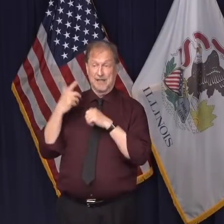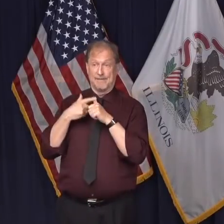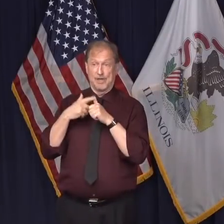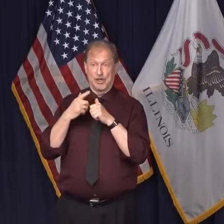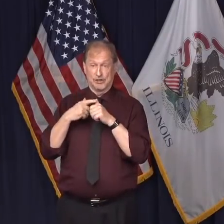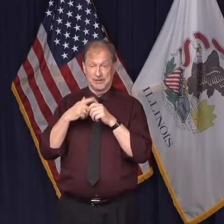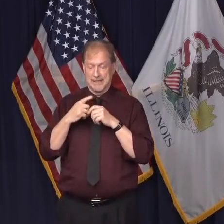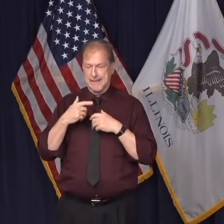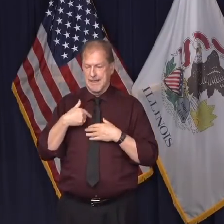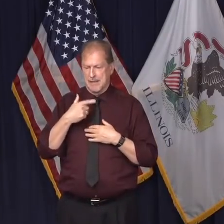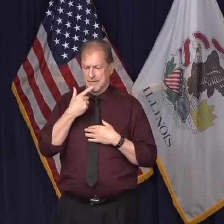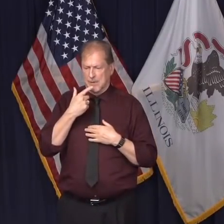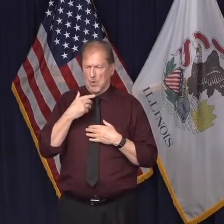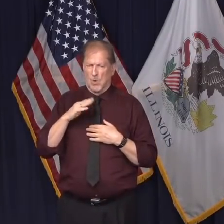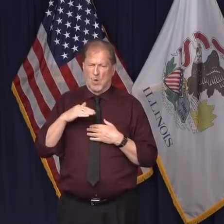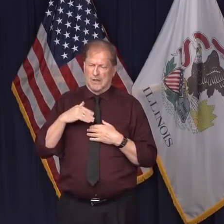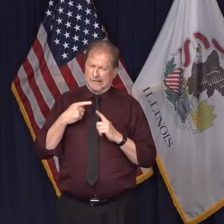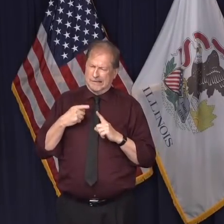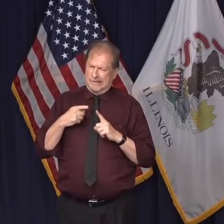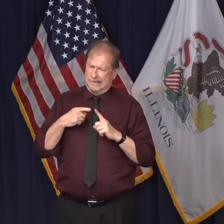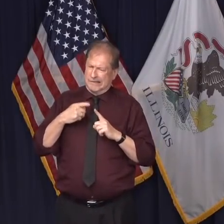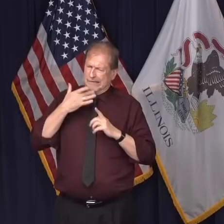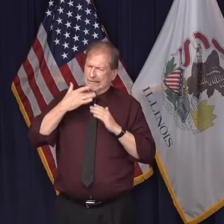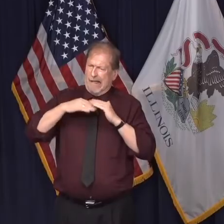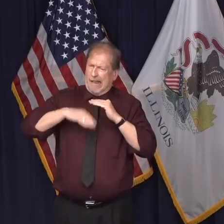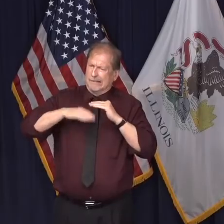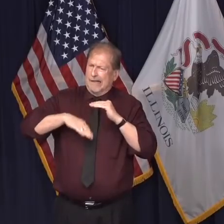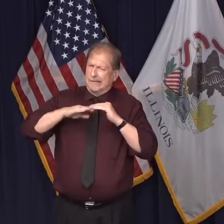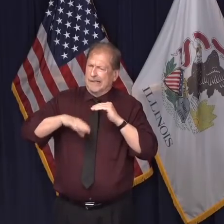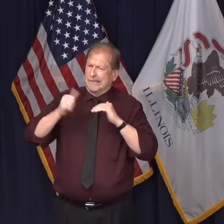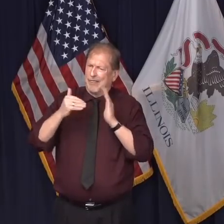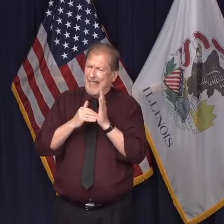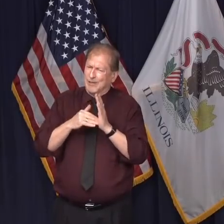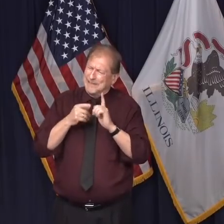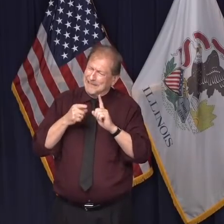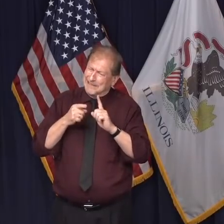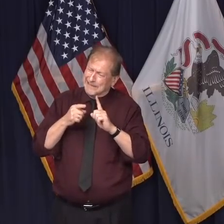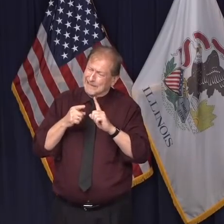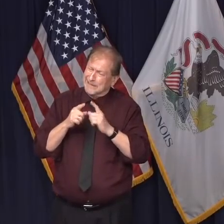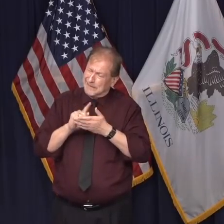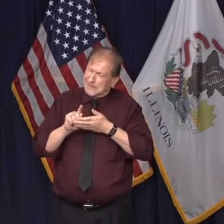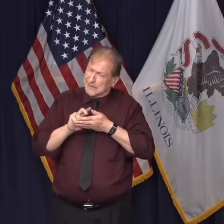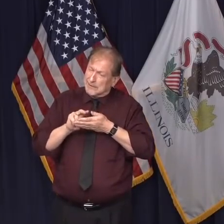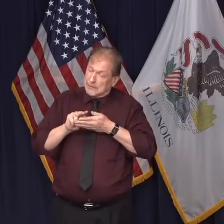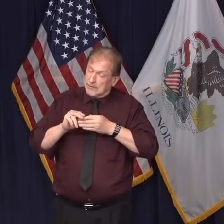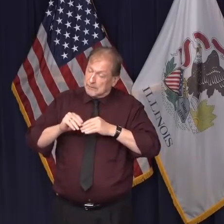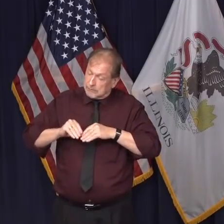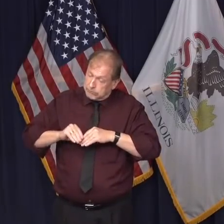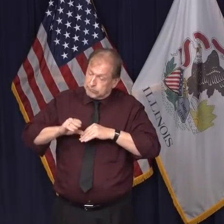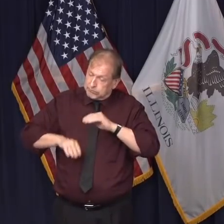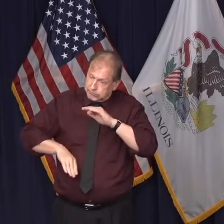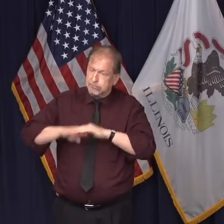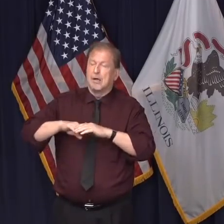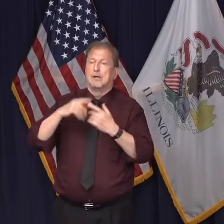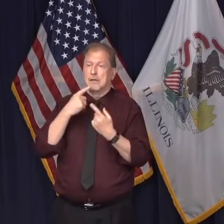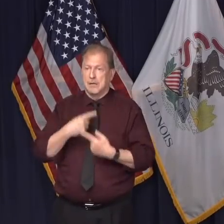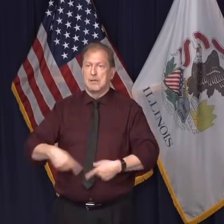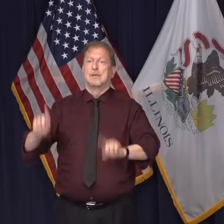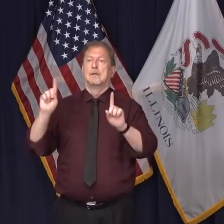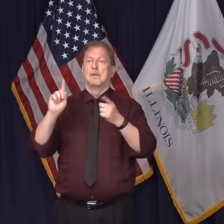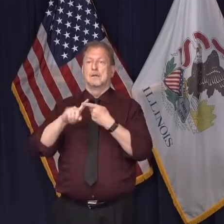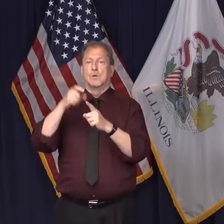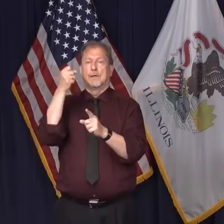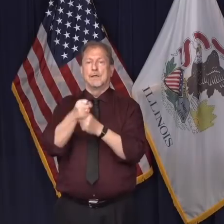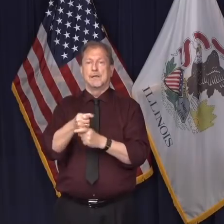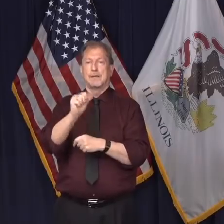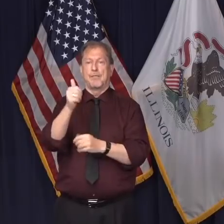us needing to get to 10,000. It took us a few weeks before we were able to get from where we were to